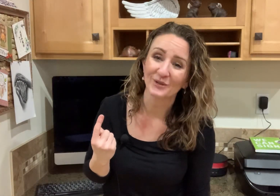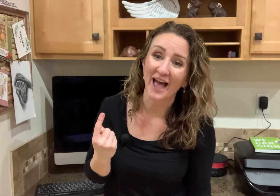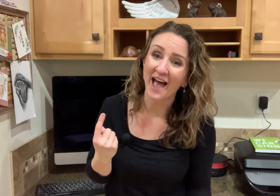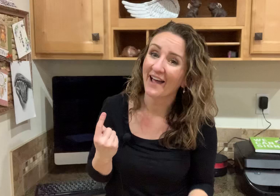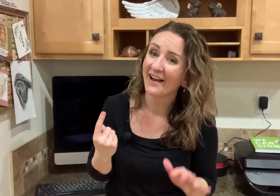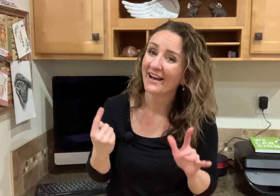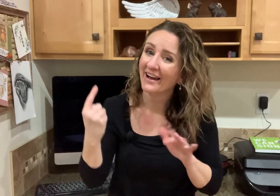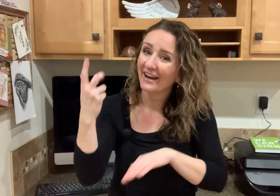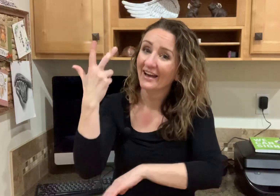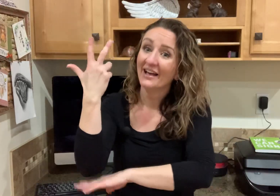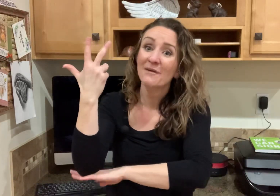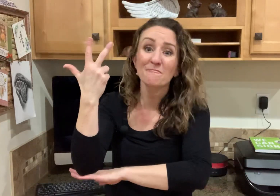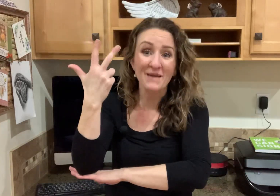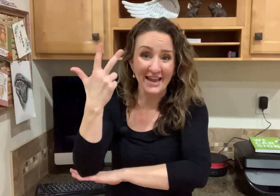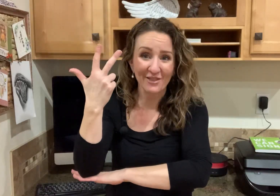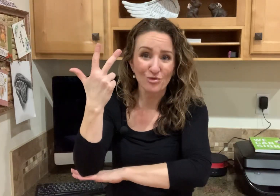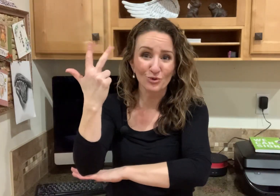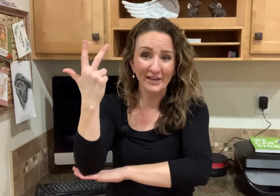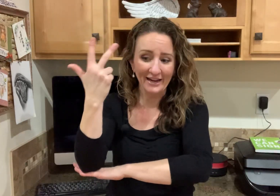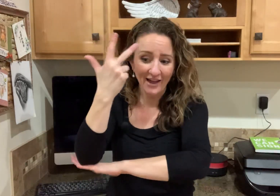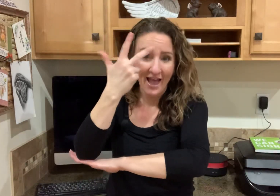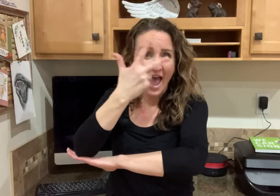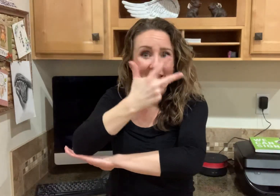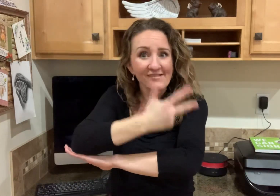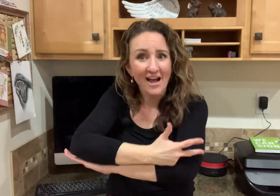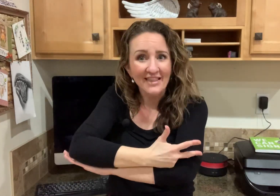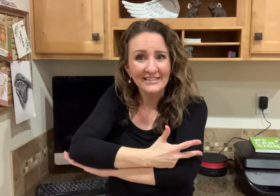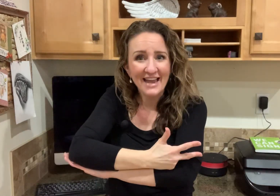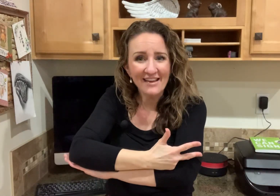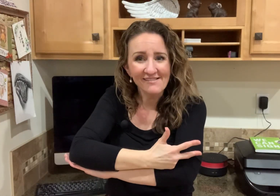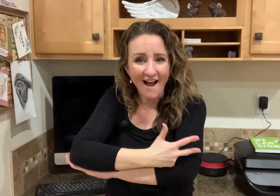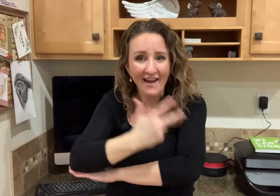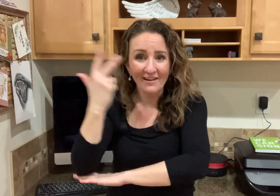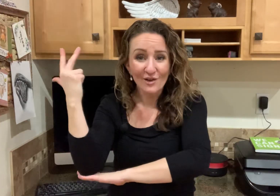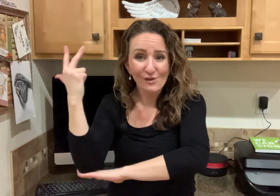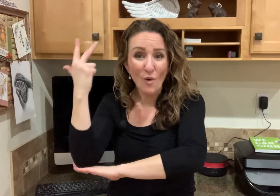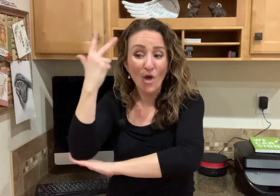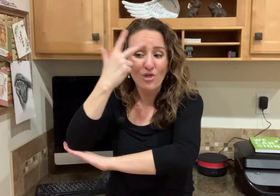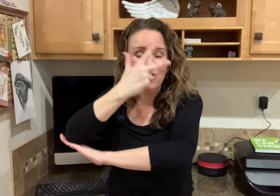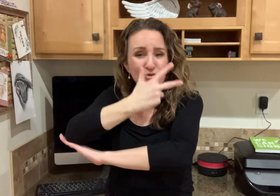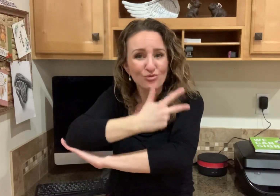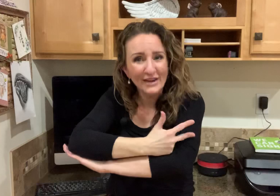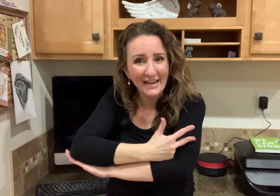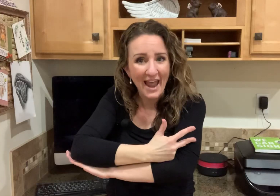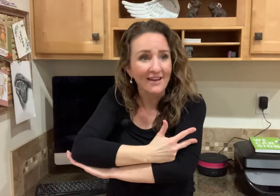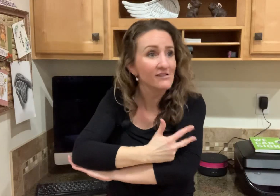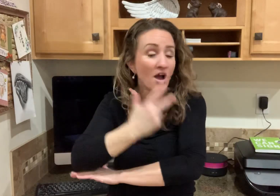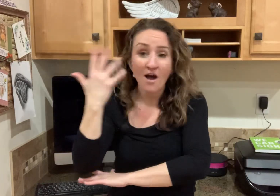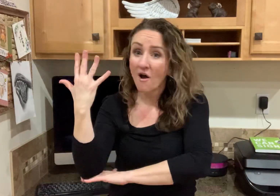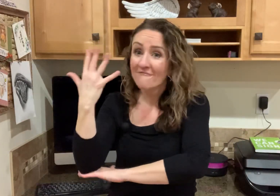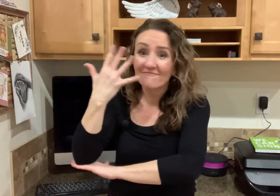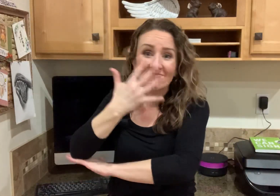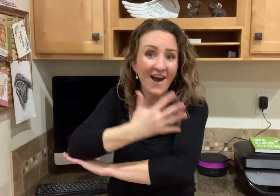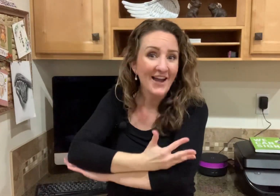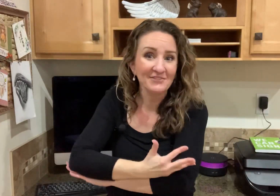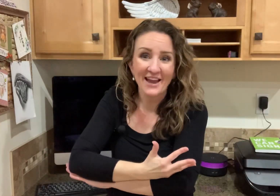that? Make a 3 and sign the day sign. So 3 days. 5